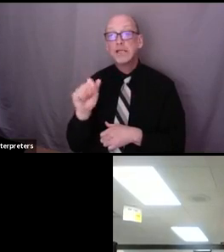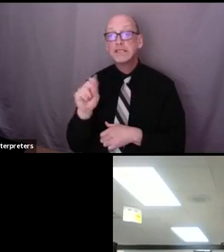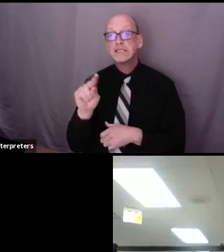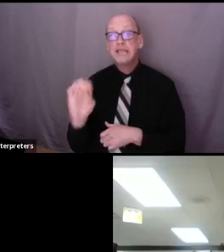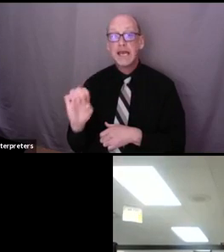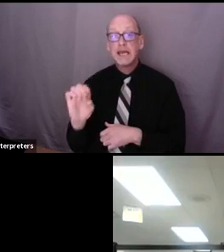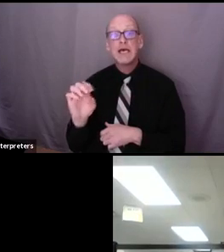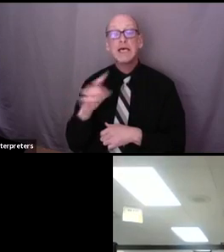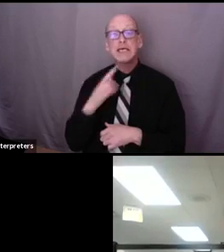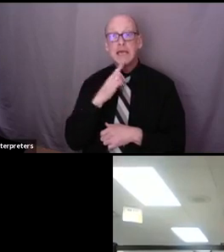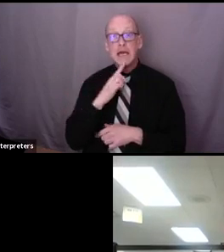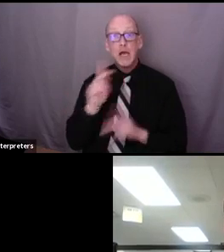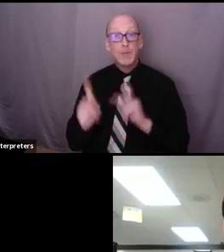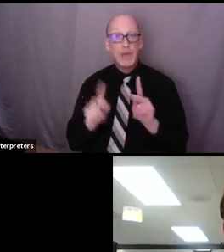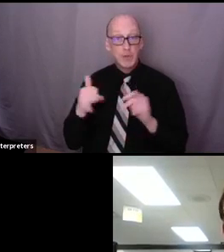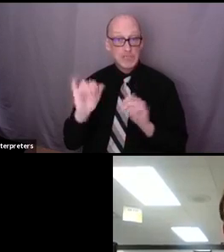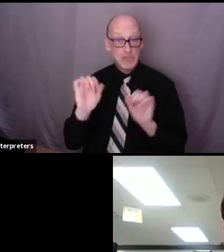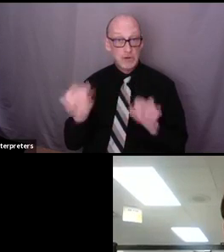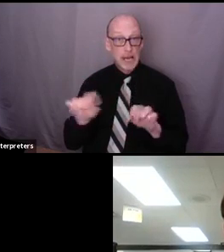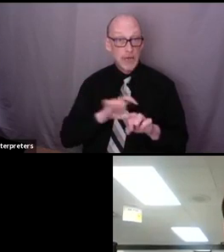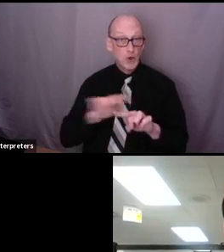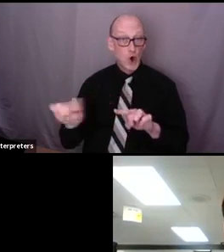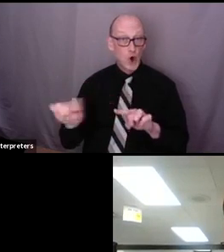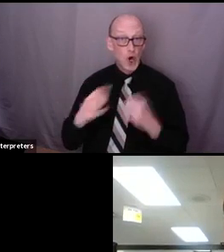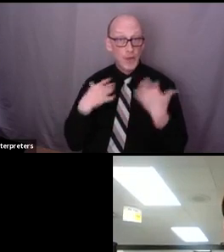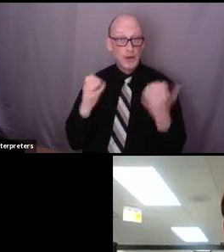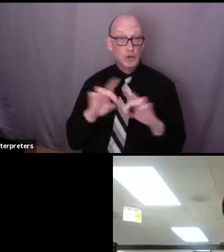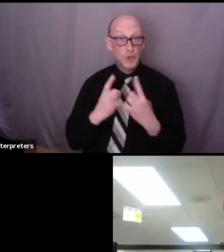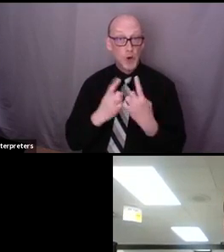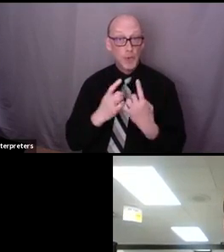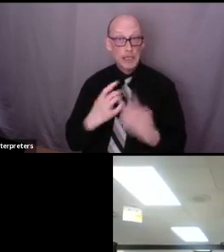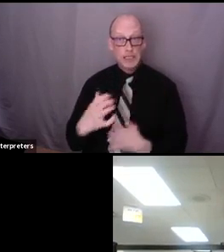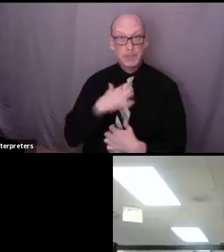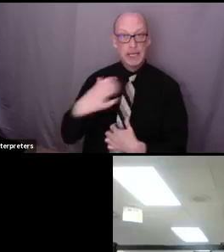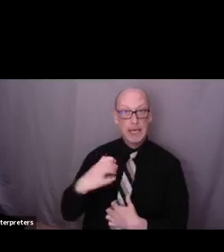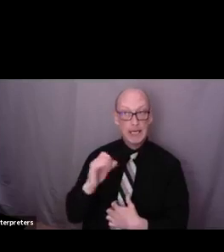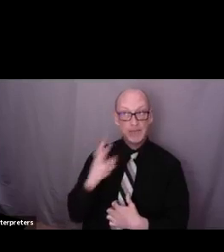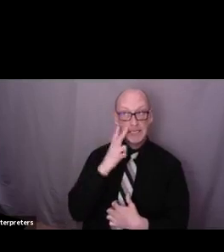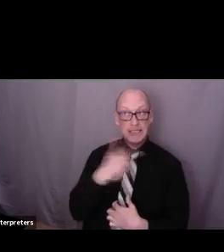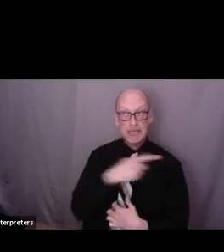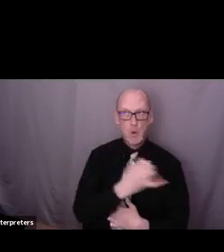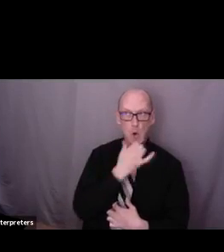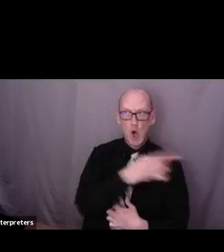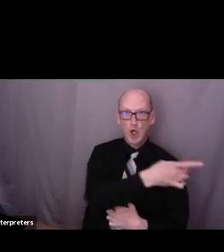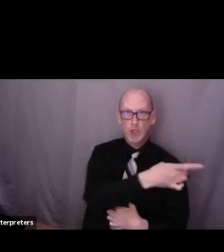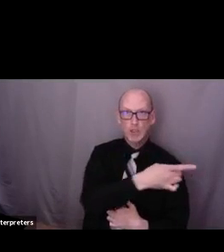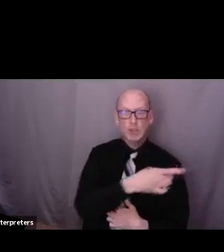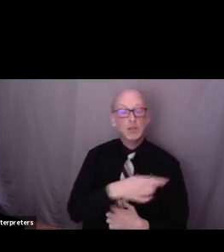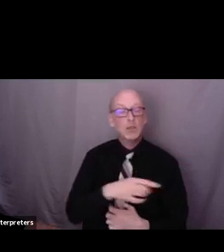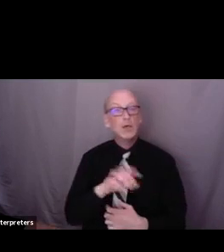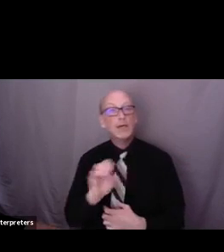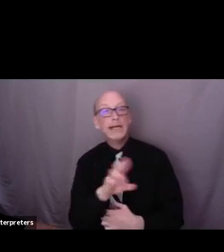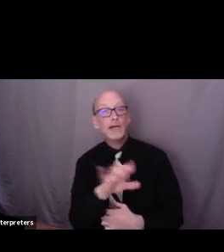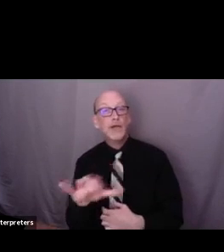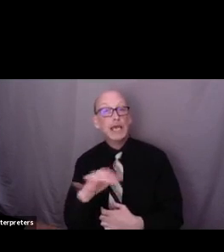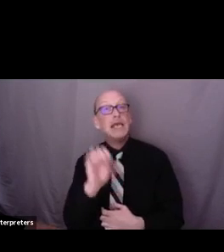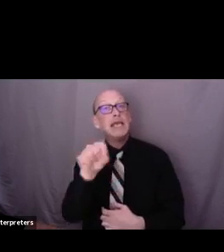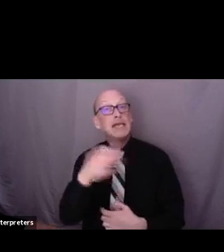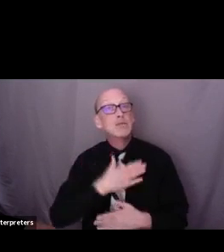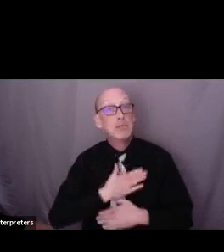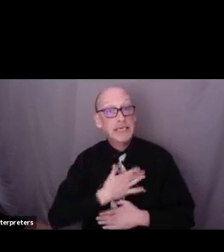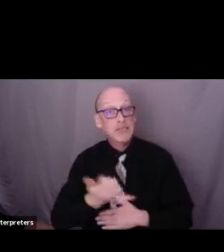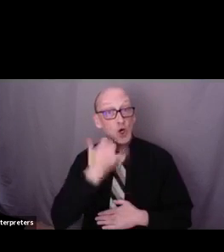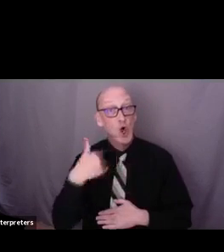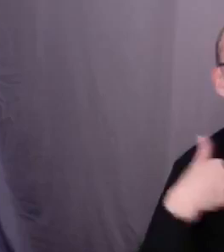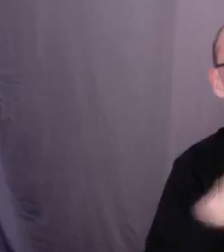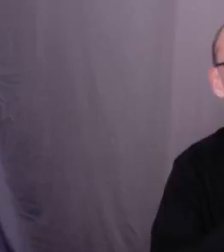people can still call the health department to complain if they see those infractions. Please do. Yes. Okay. And we